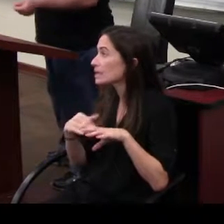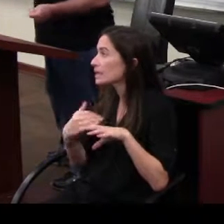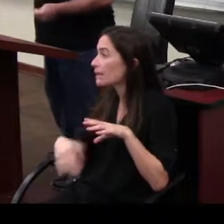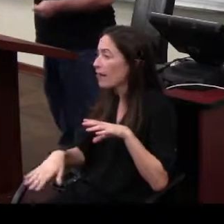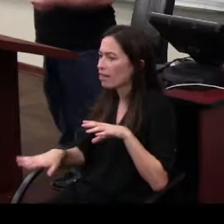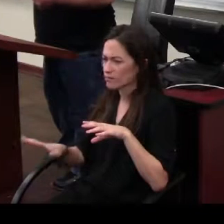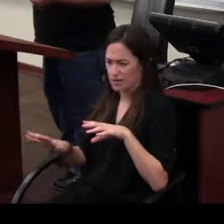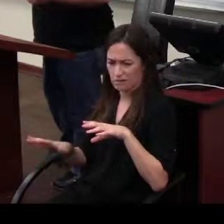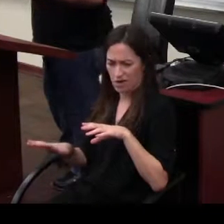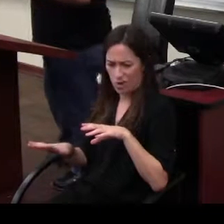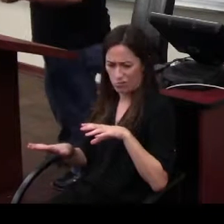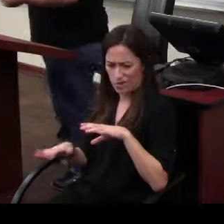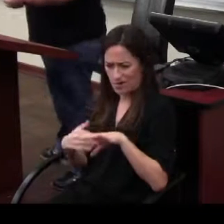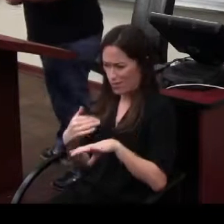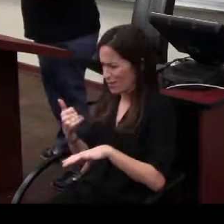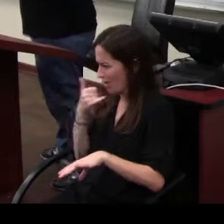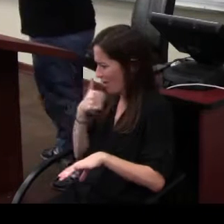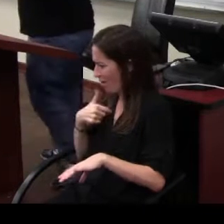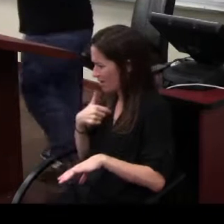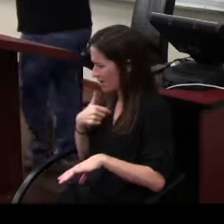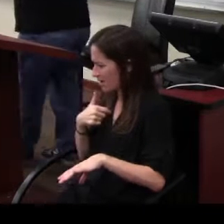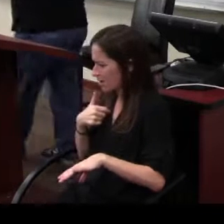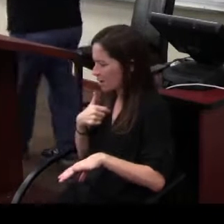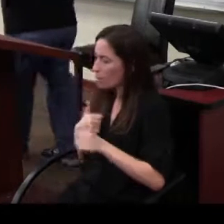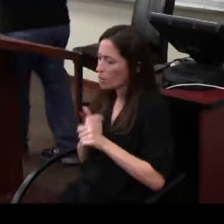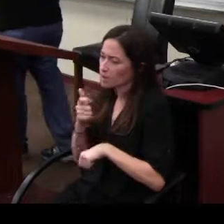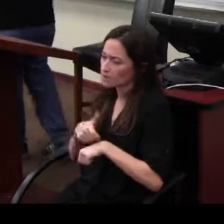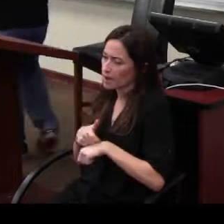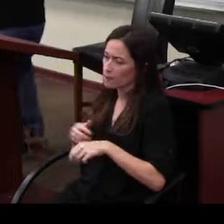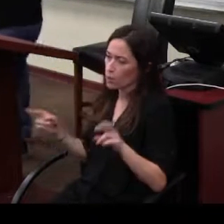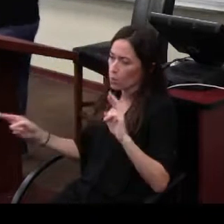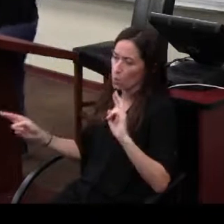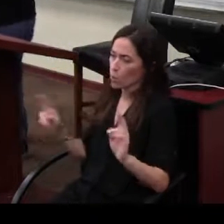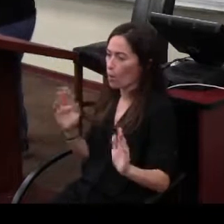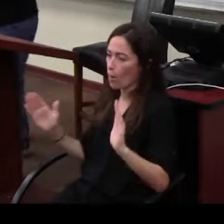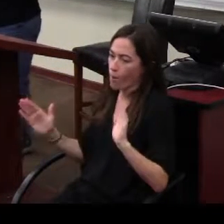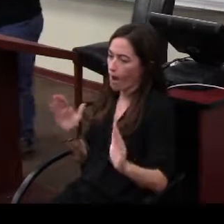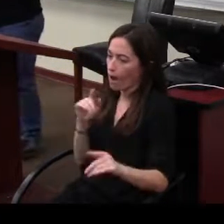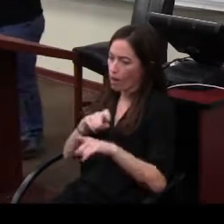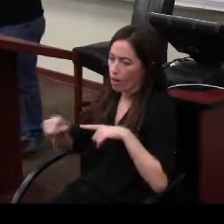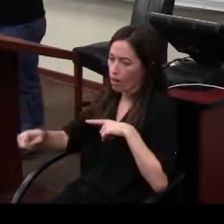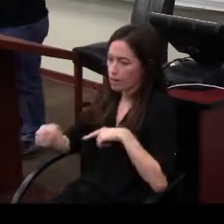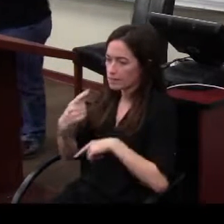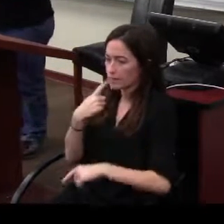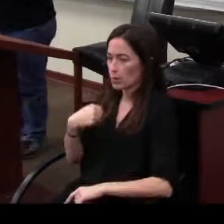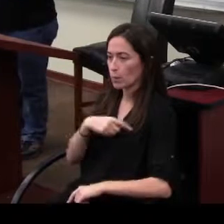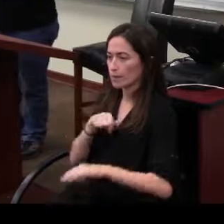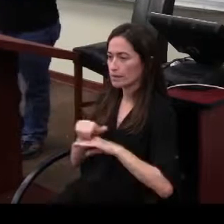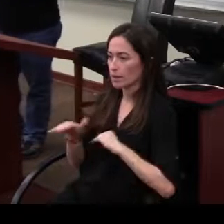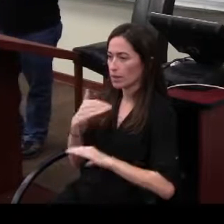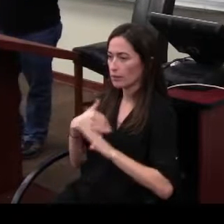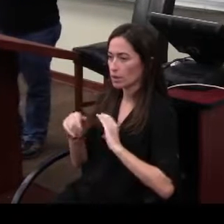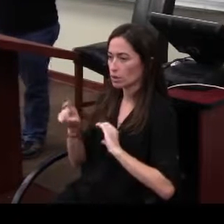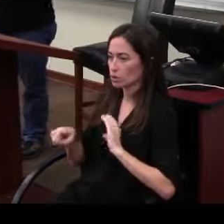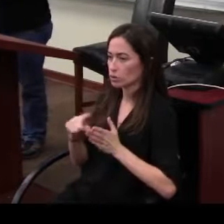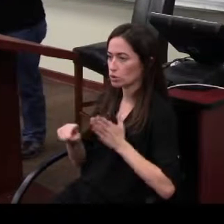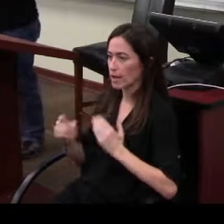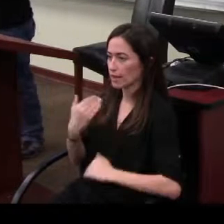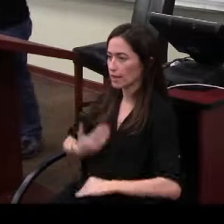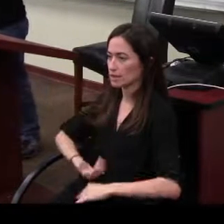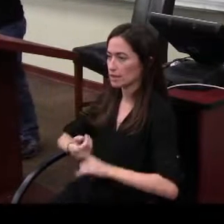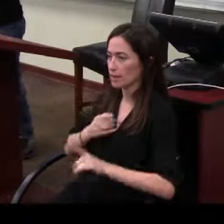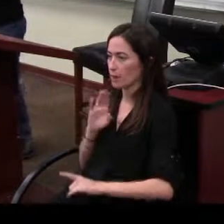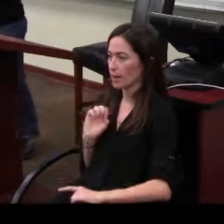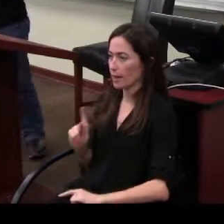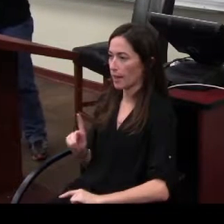something along those lines. A lot of times with robocalls, they'll say, we've sent you an email, we need you to check it, this is your bank, so on